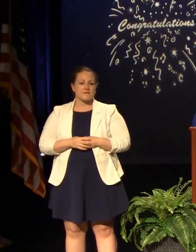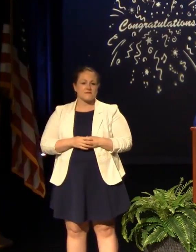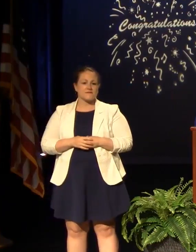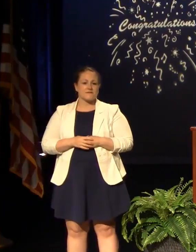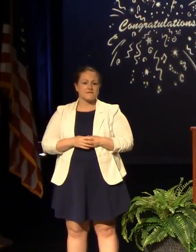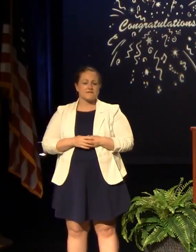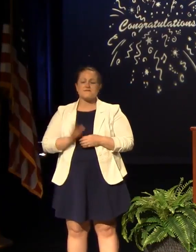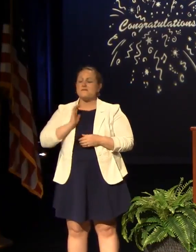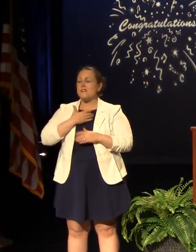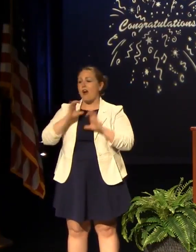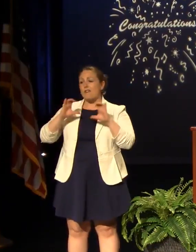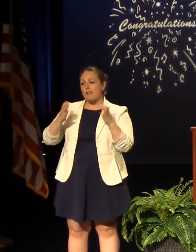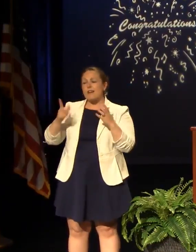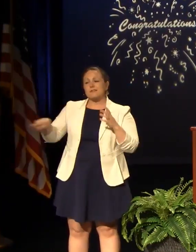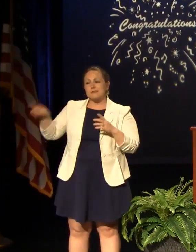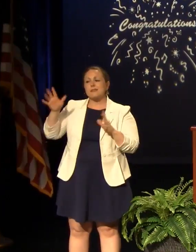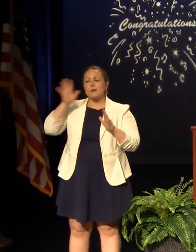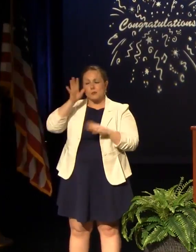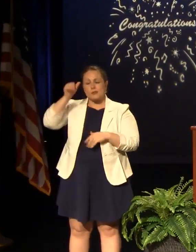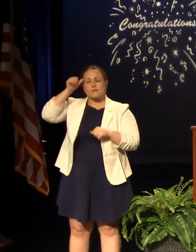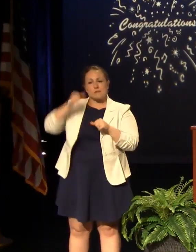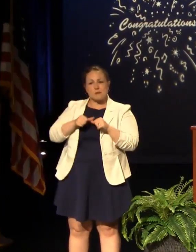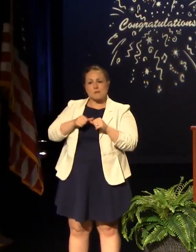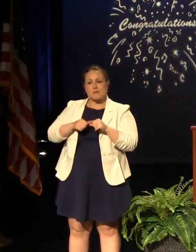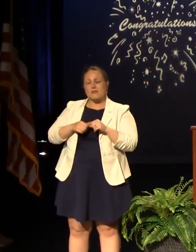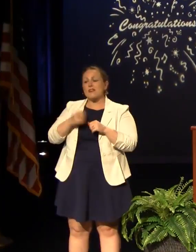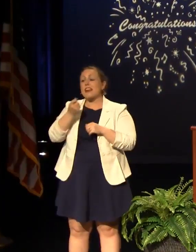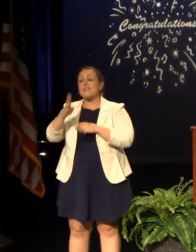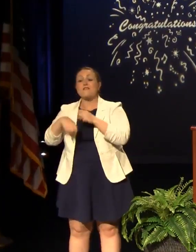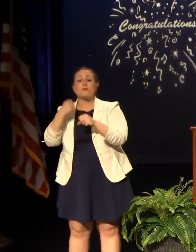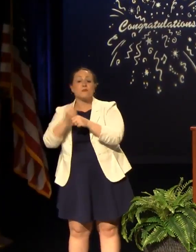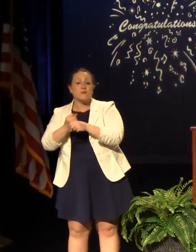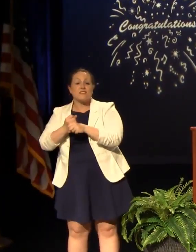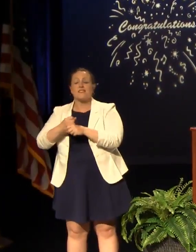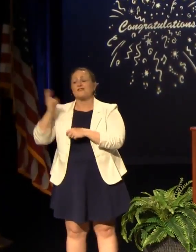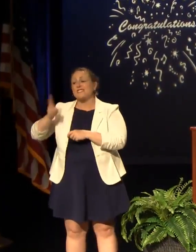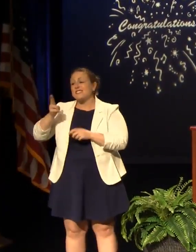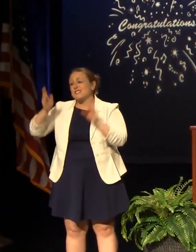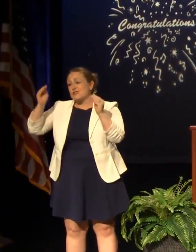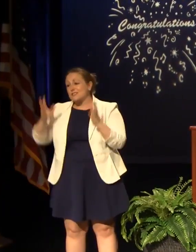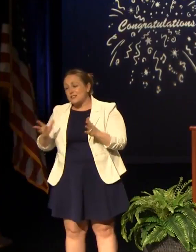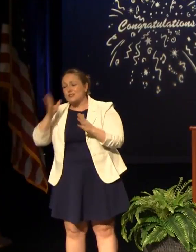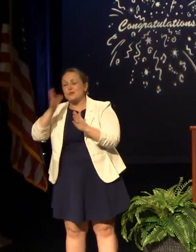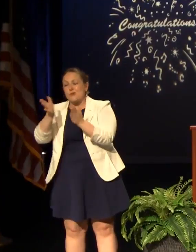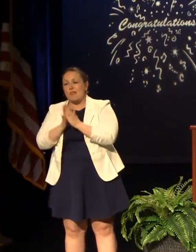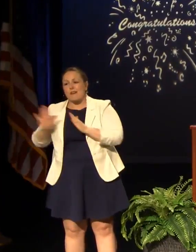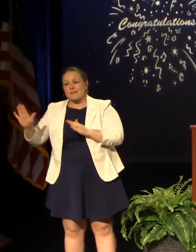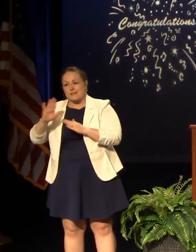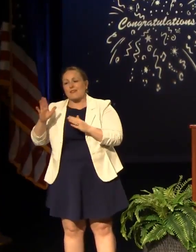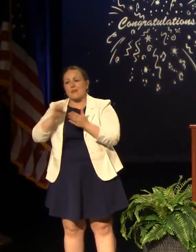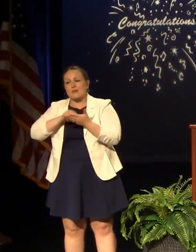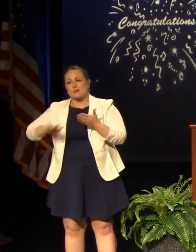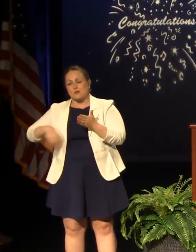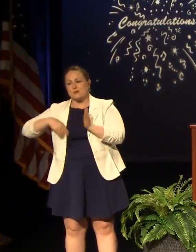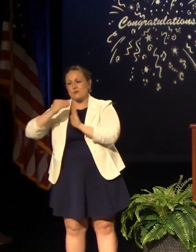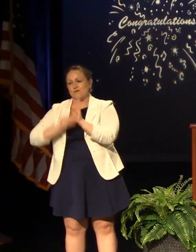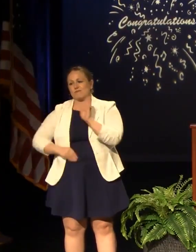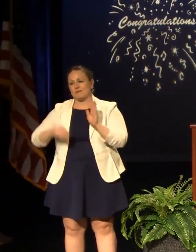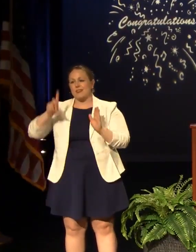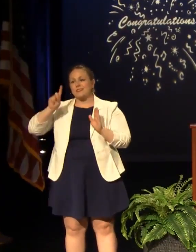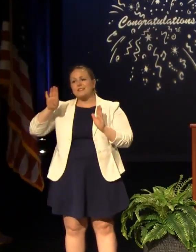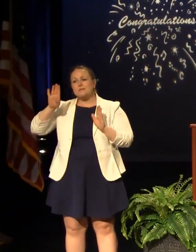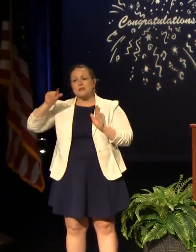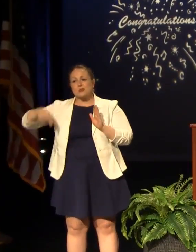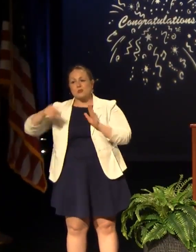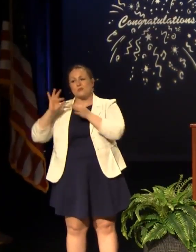history. In a few years, Mr. Harrit-Sarris and Mr. Goyke will make their students write a DBQ on the great pandemic of 2020.